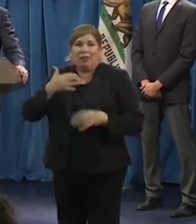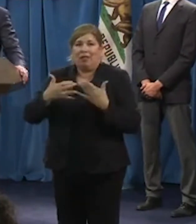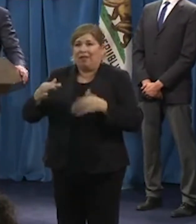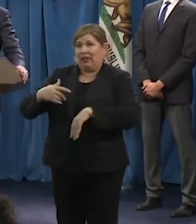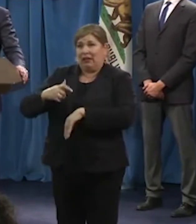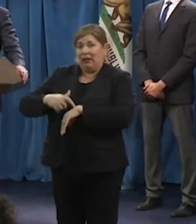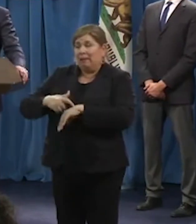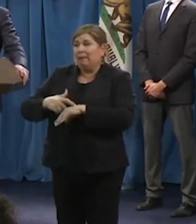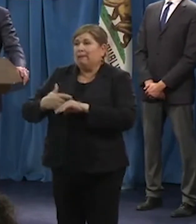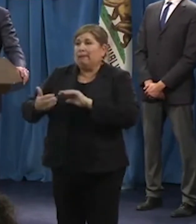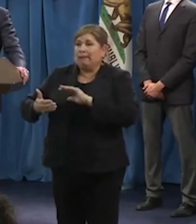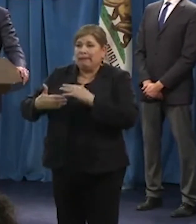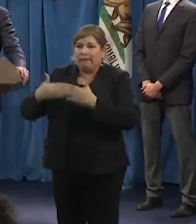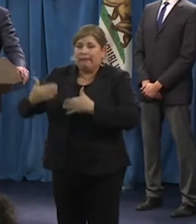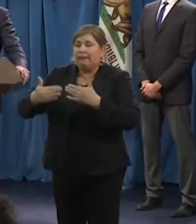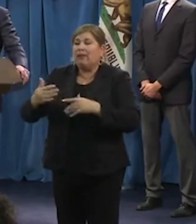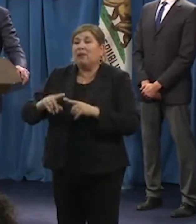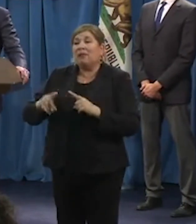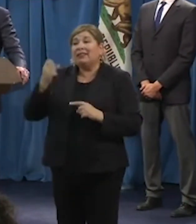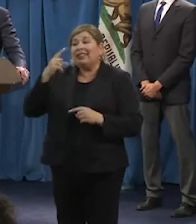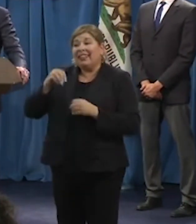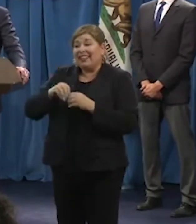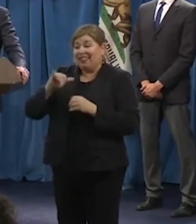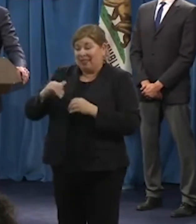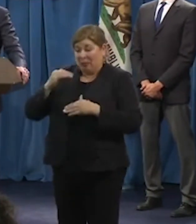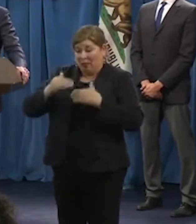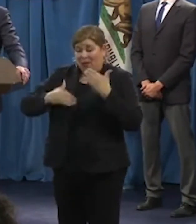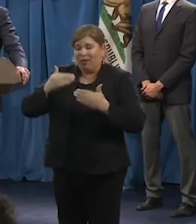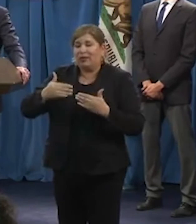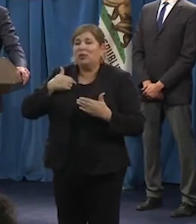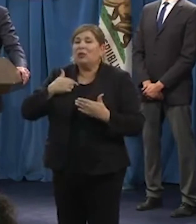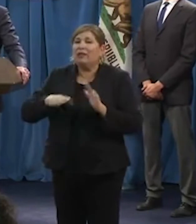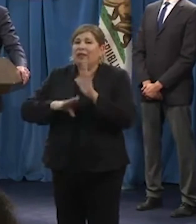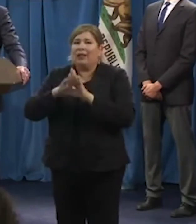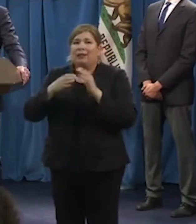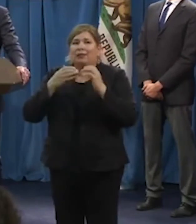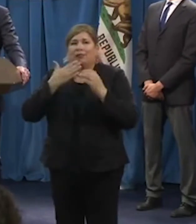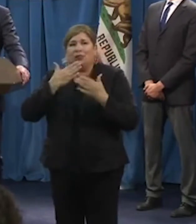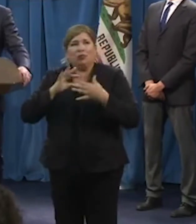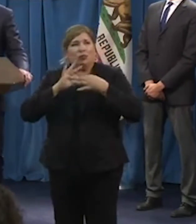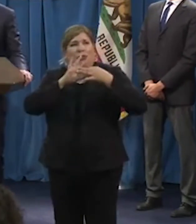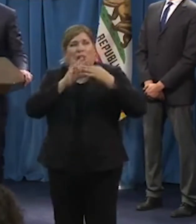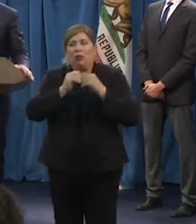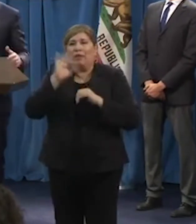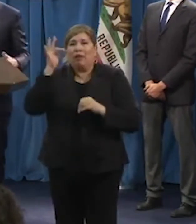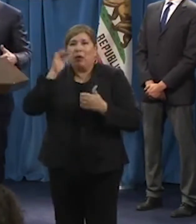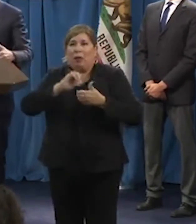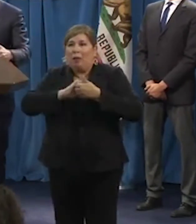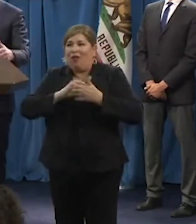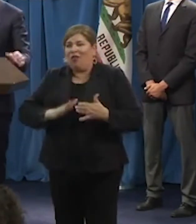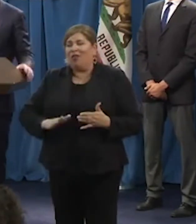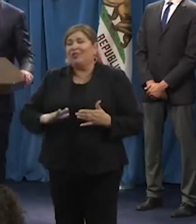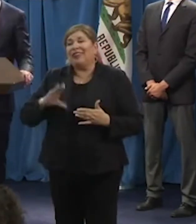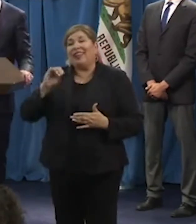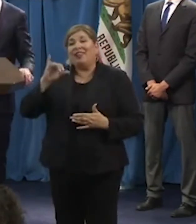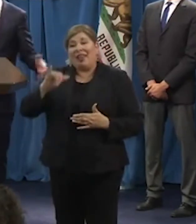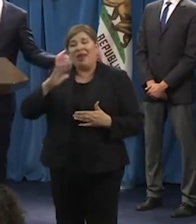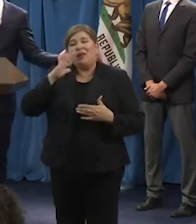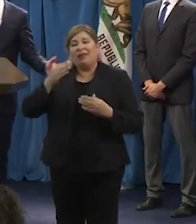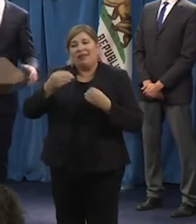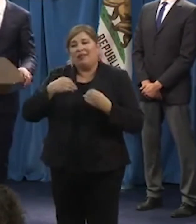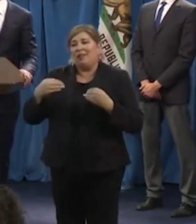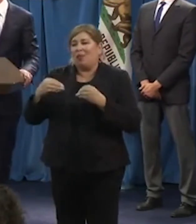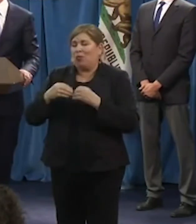But in the process, we've developed very strong relationships with our federal partners, and that is going to make us stronger moving forward